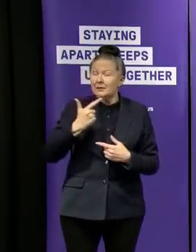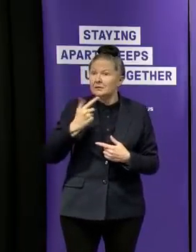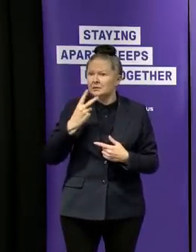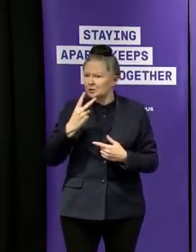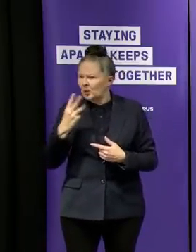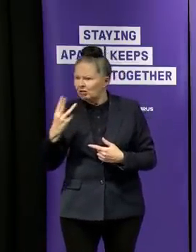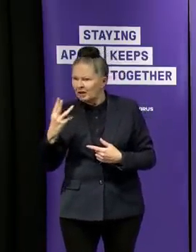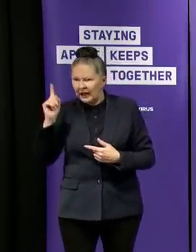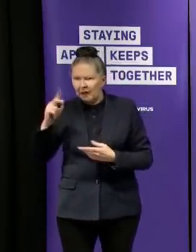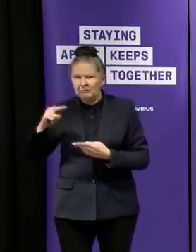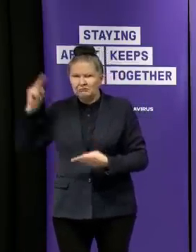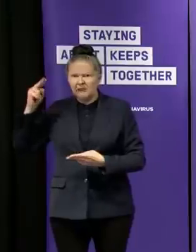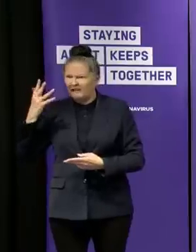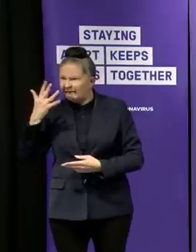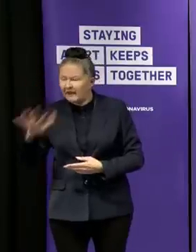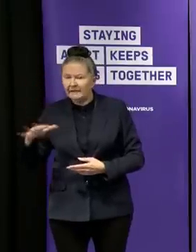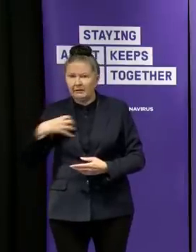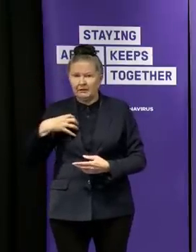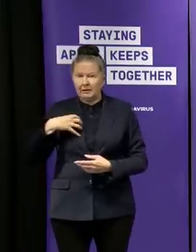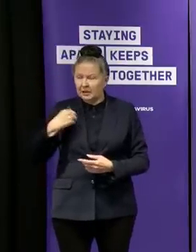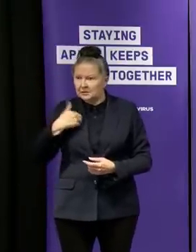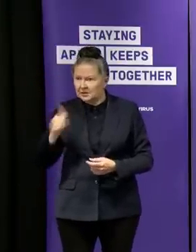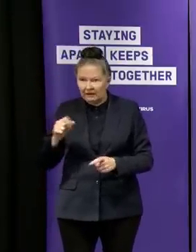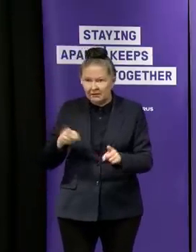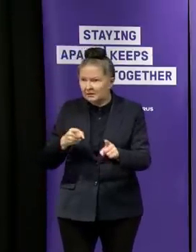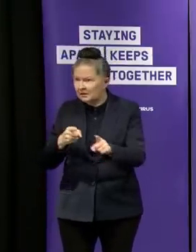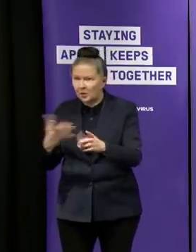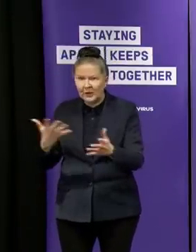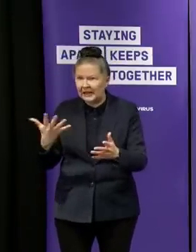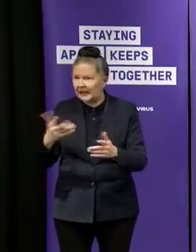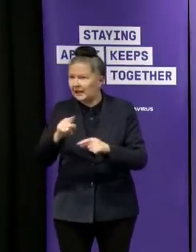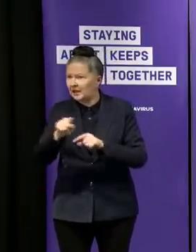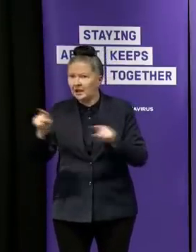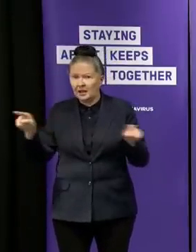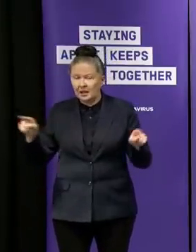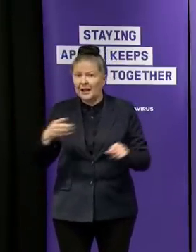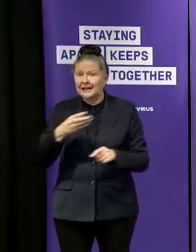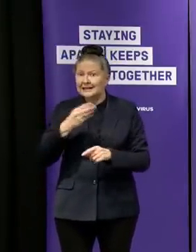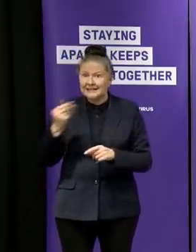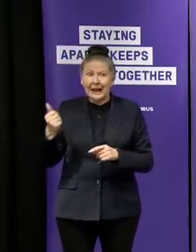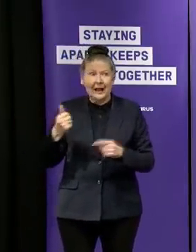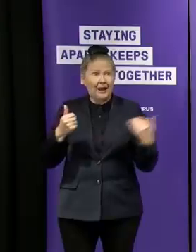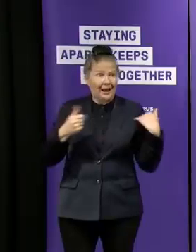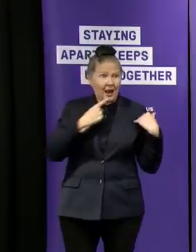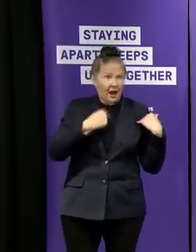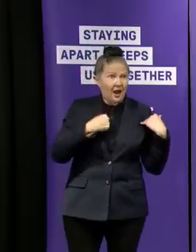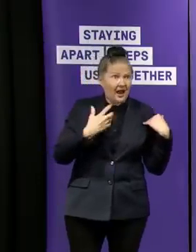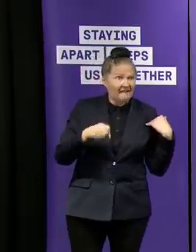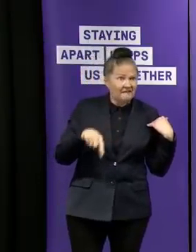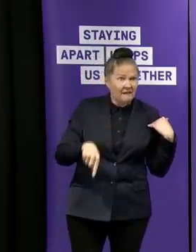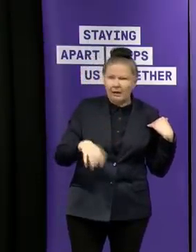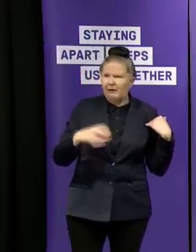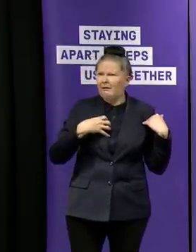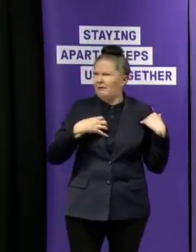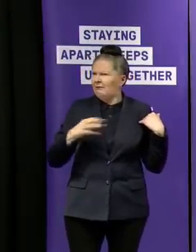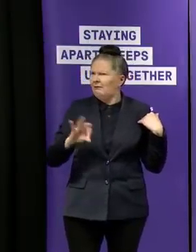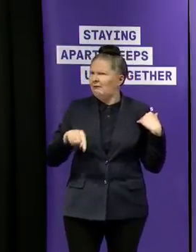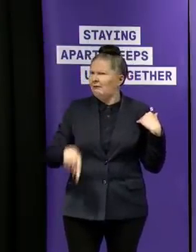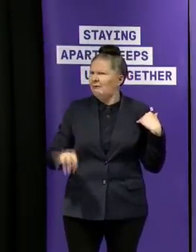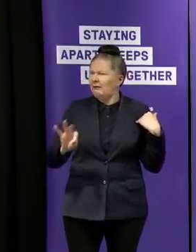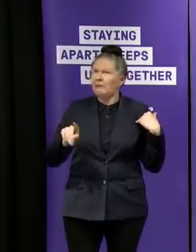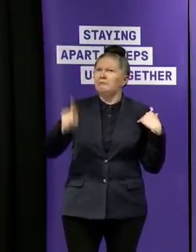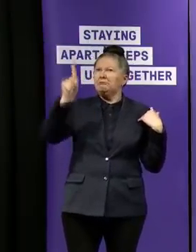now, 50 something, and we're still chasing some of these people down. And some people who we were told had arrived in Melbourne are not in Melbourne; they're in another